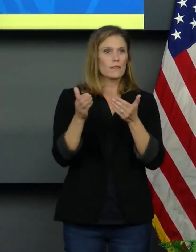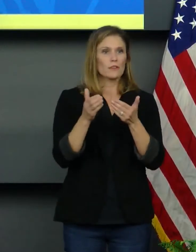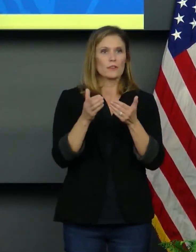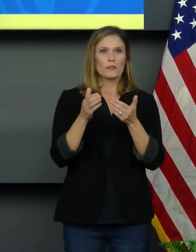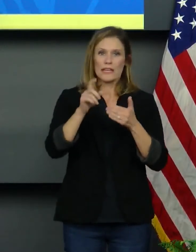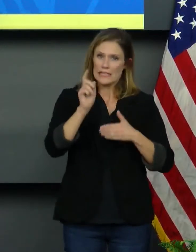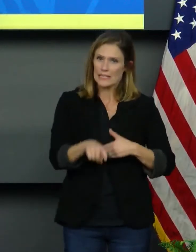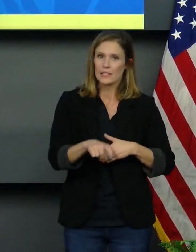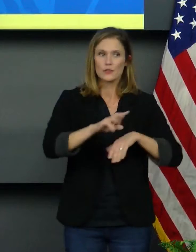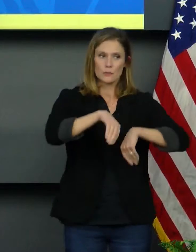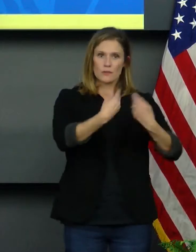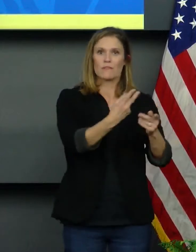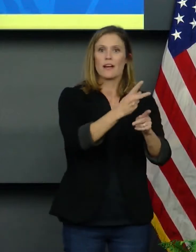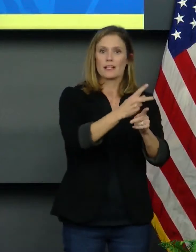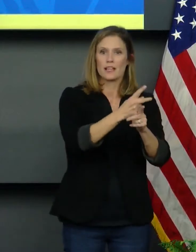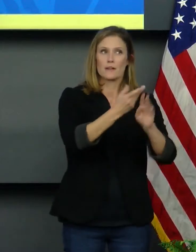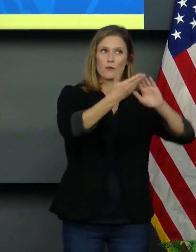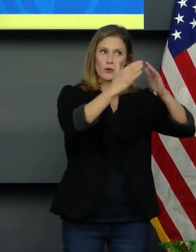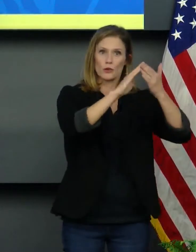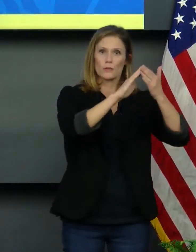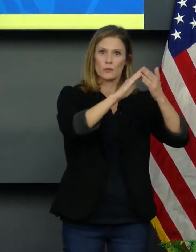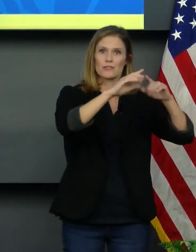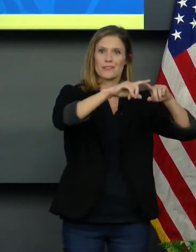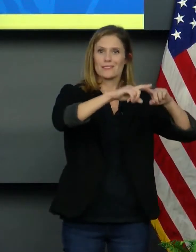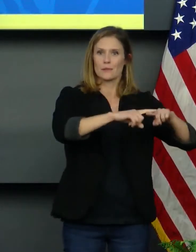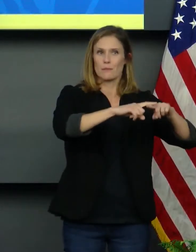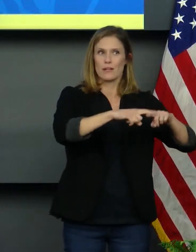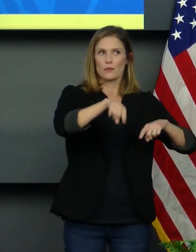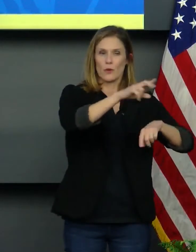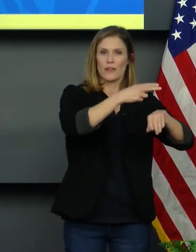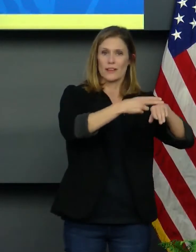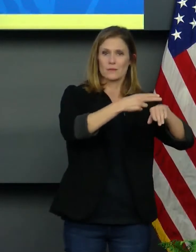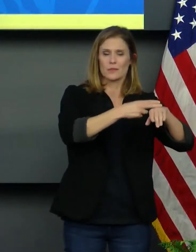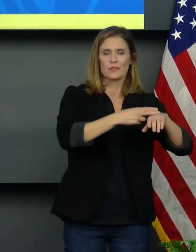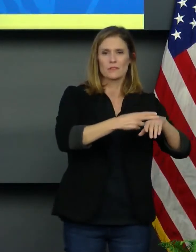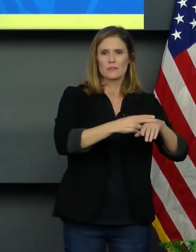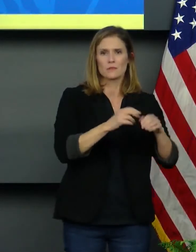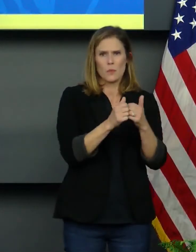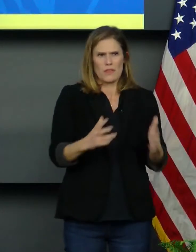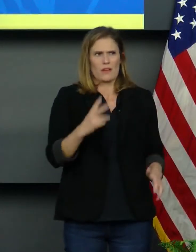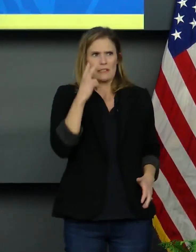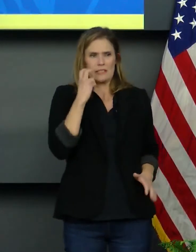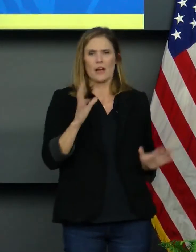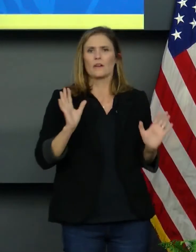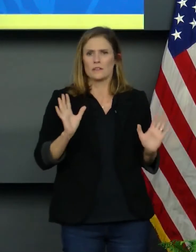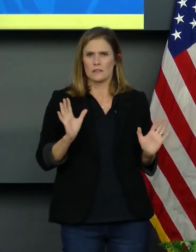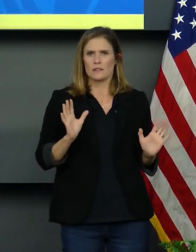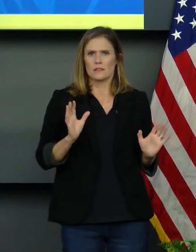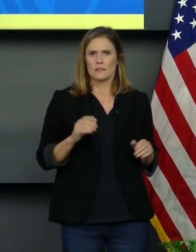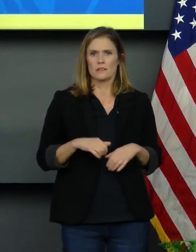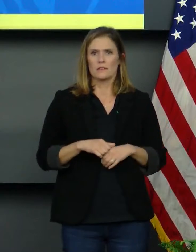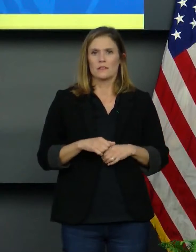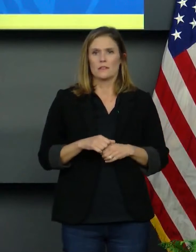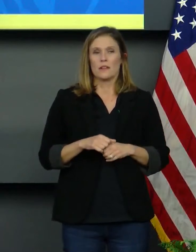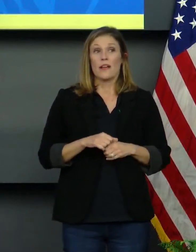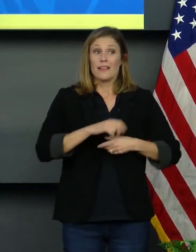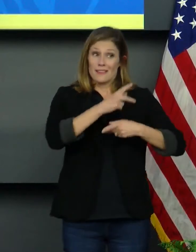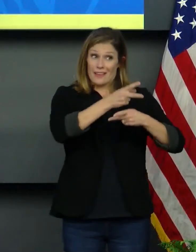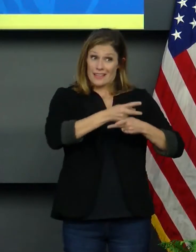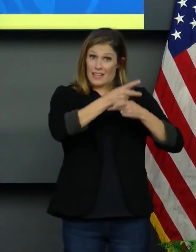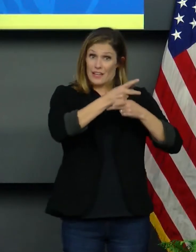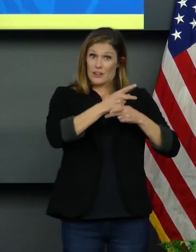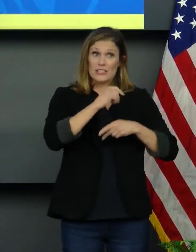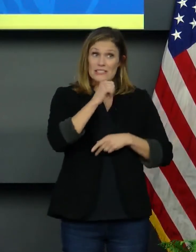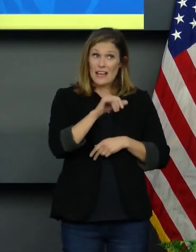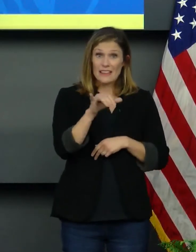care for the communities that depend on them. And I have no doubt about that. There's no question that that care is not the